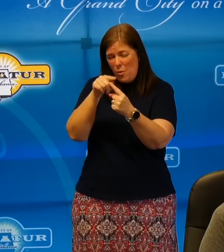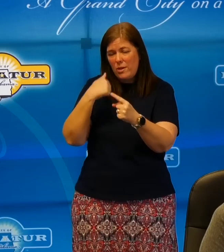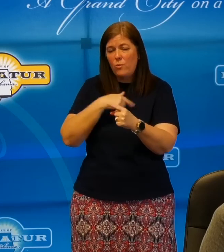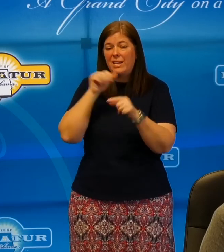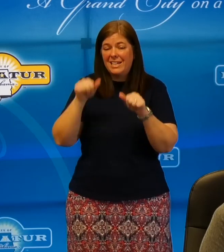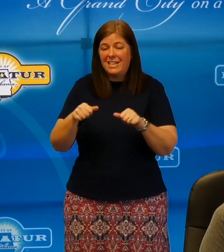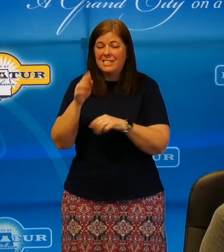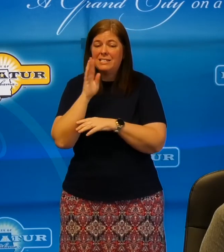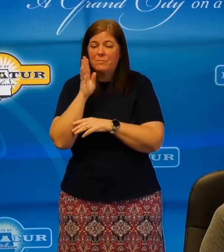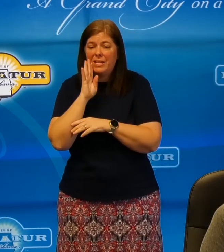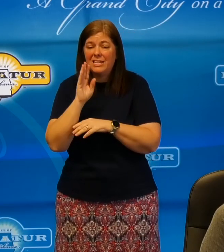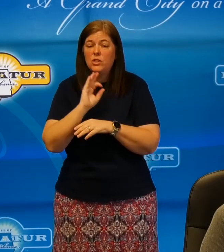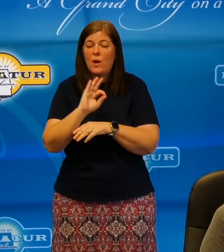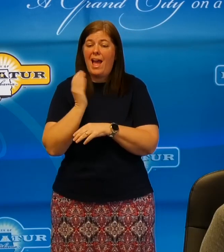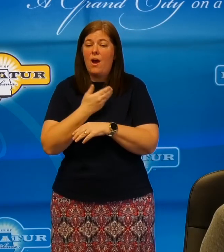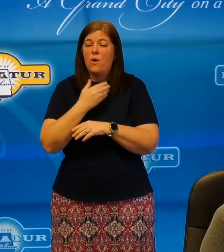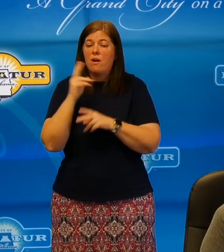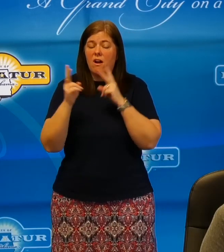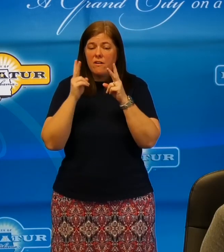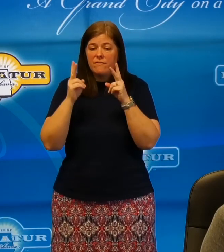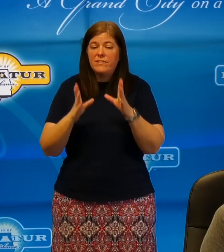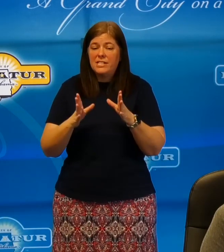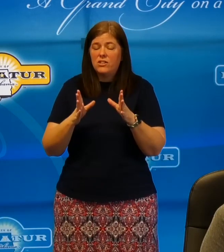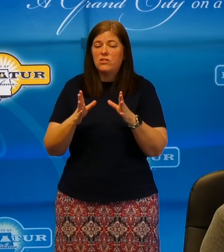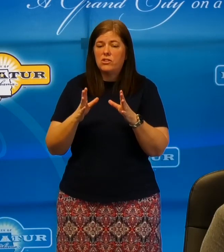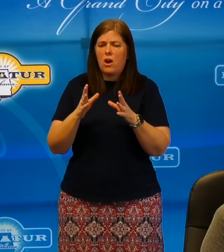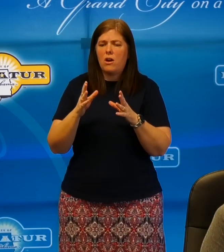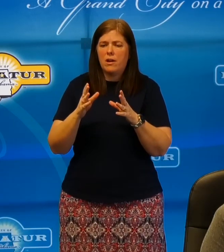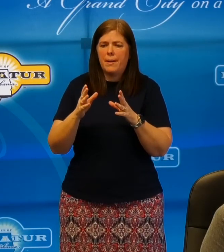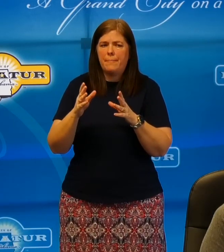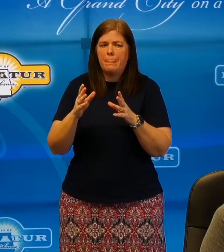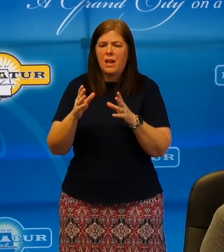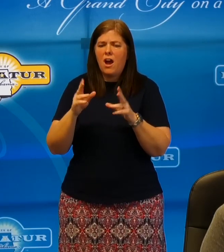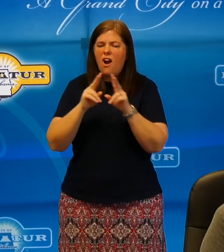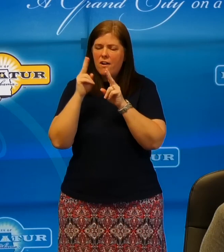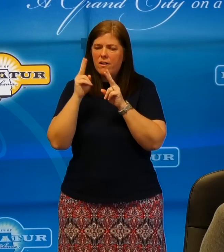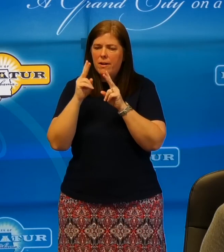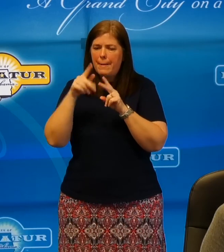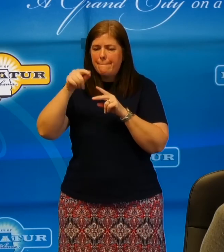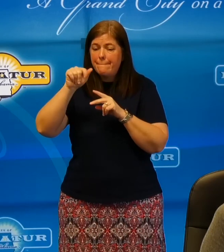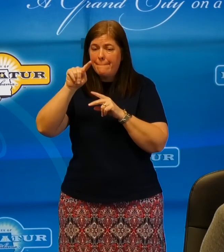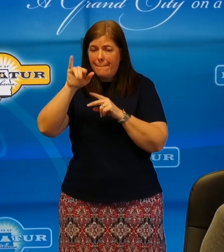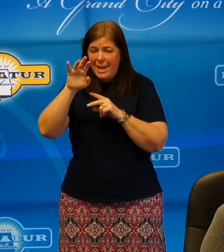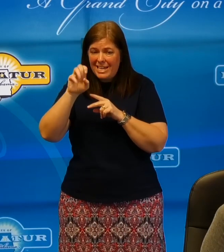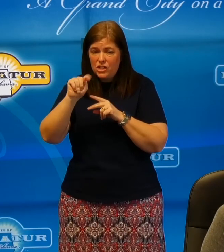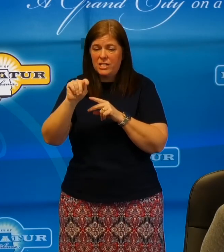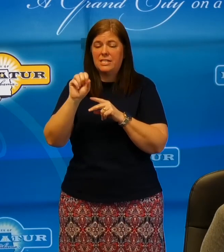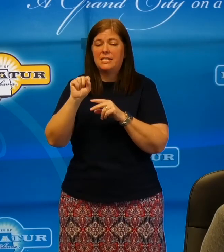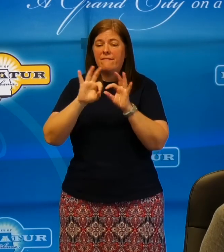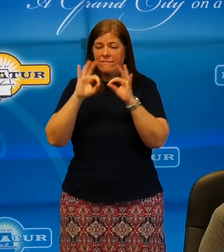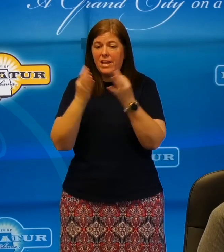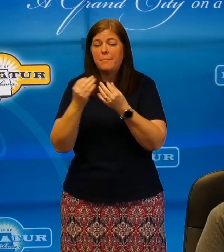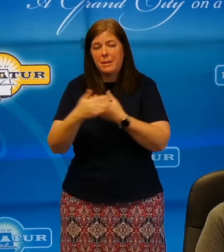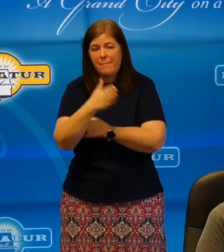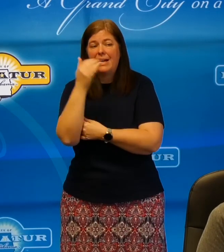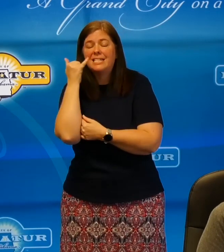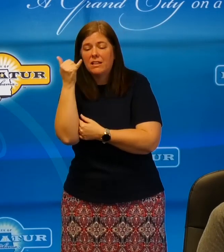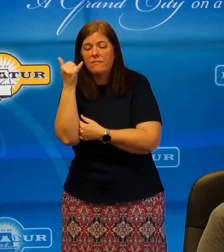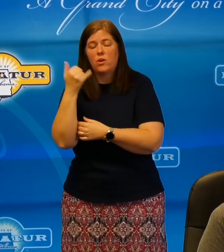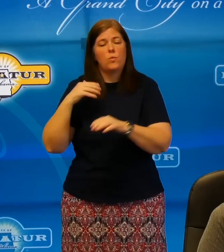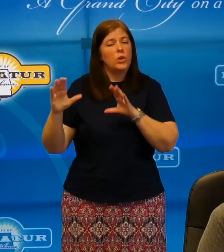with our visitors, our patients' families by telephone, and we do what we